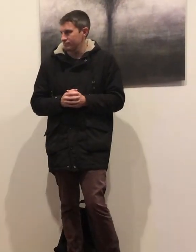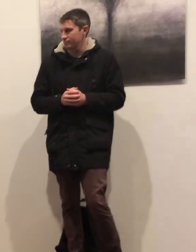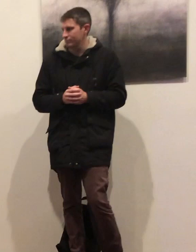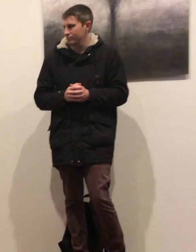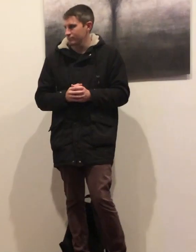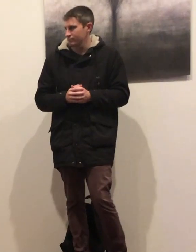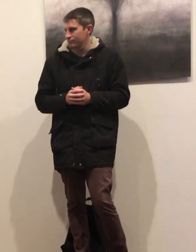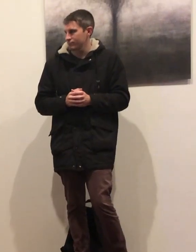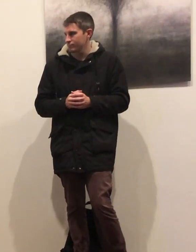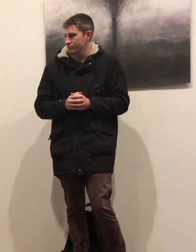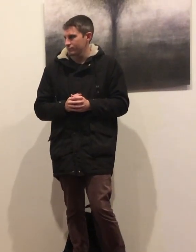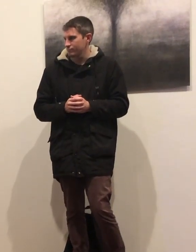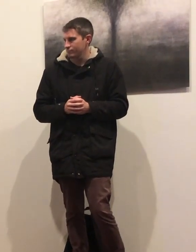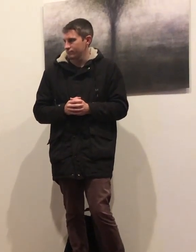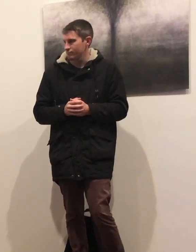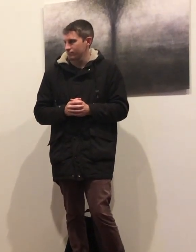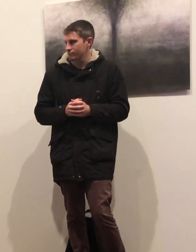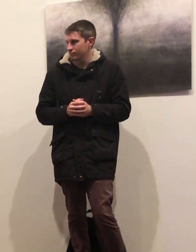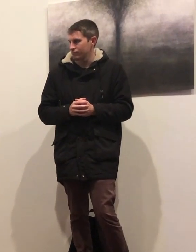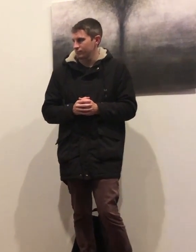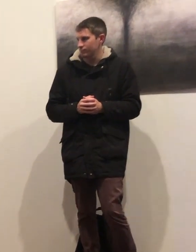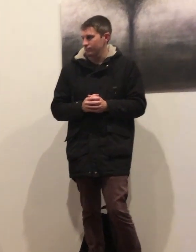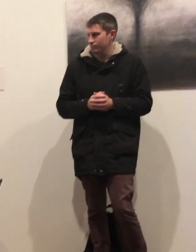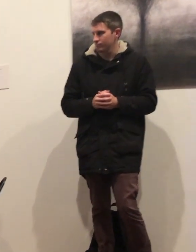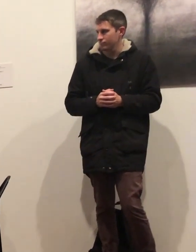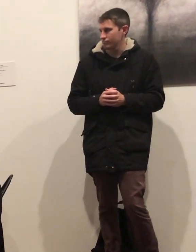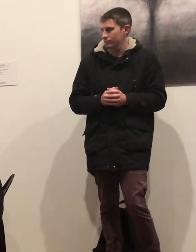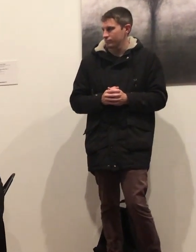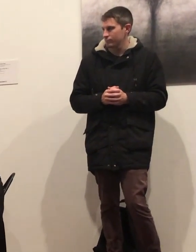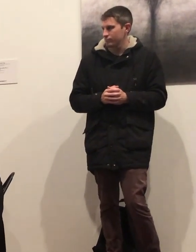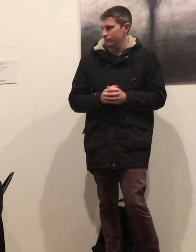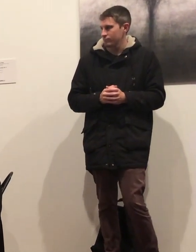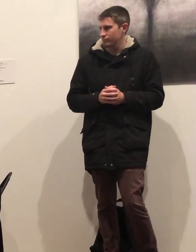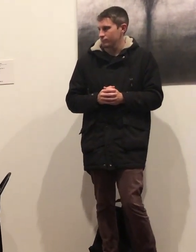the information booklet, I changed the image